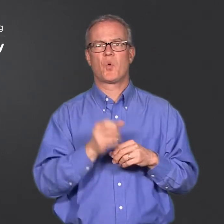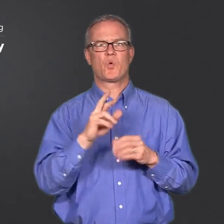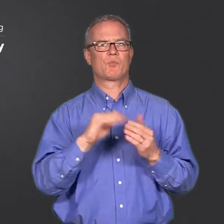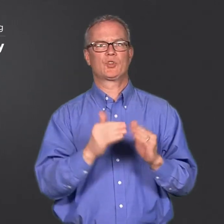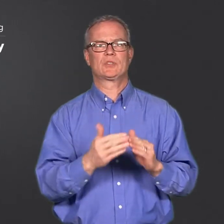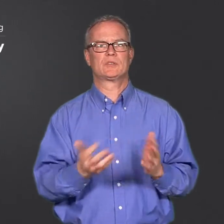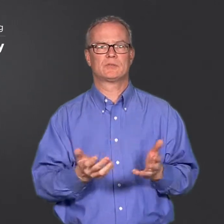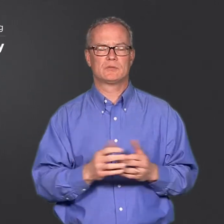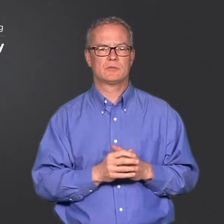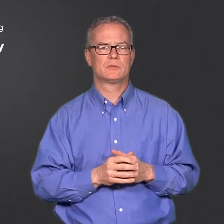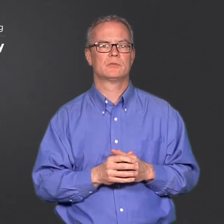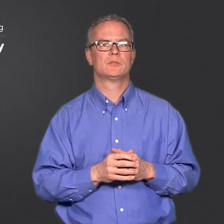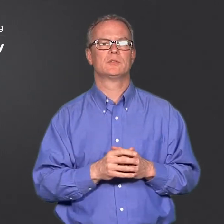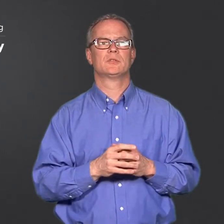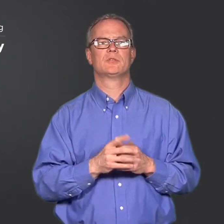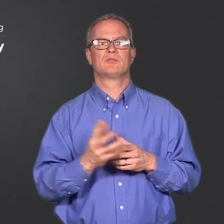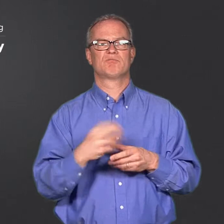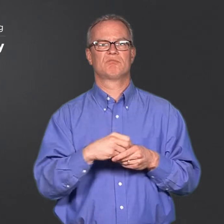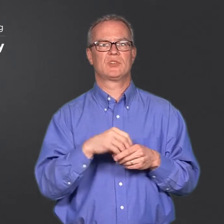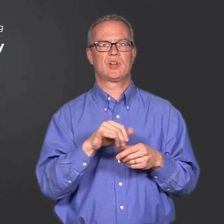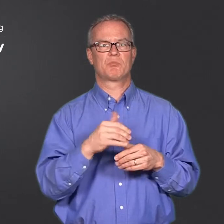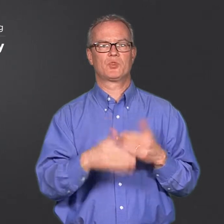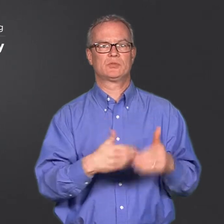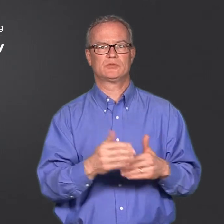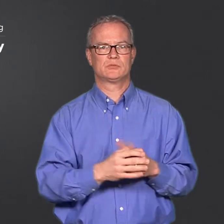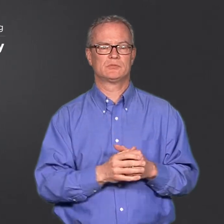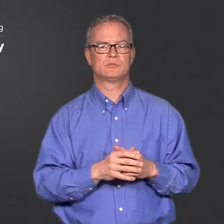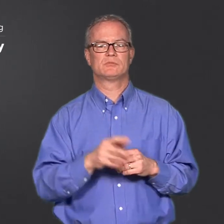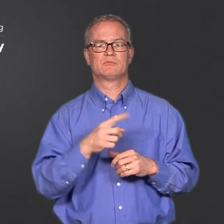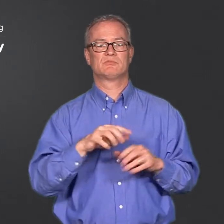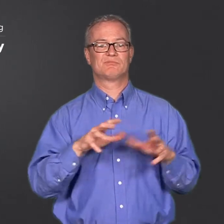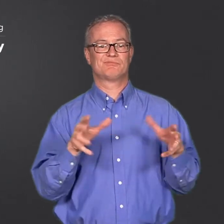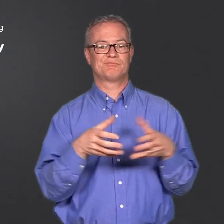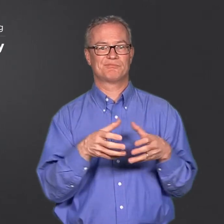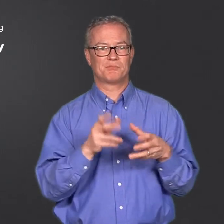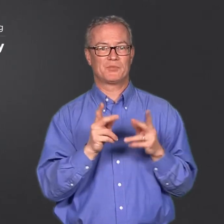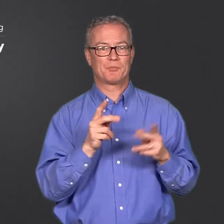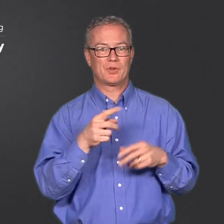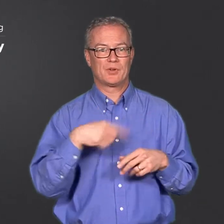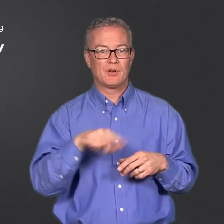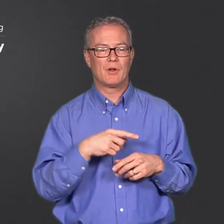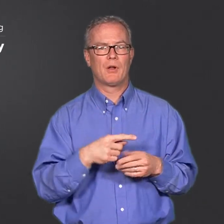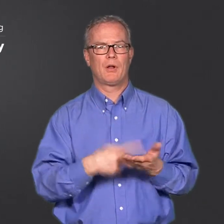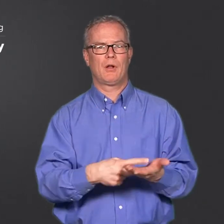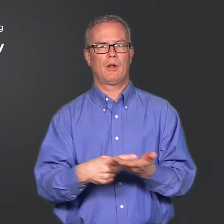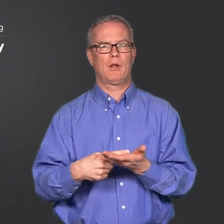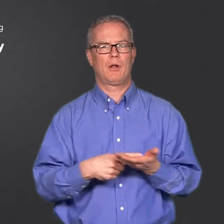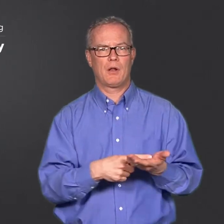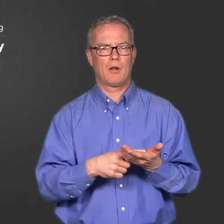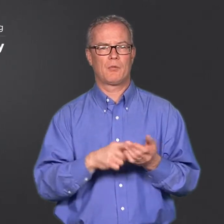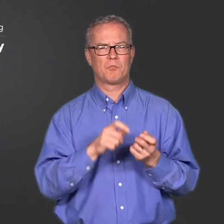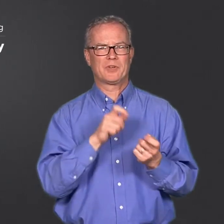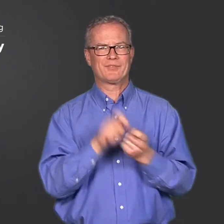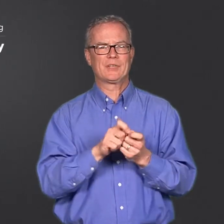government systems, people from the community are all involved in that process. These people get